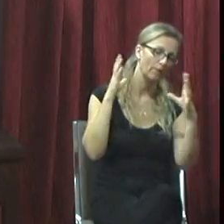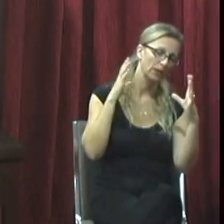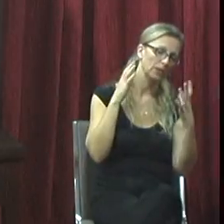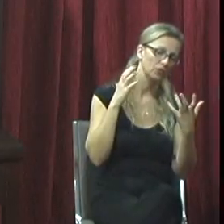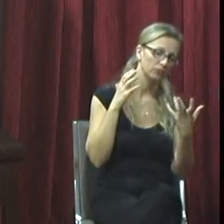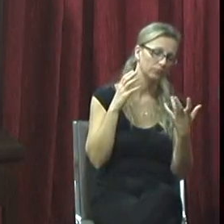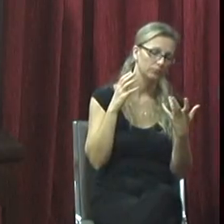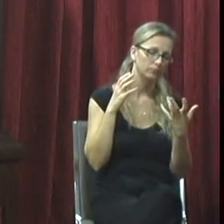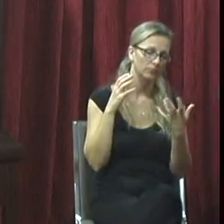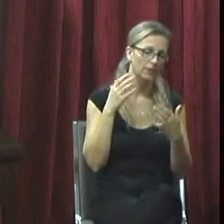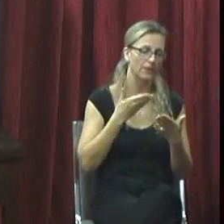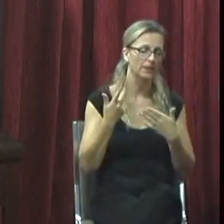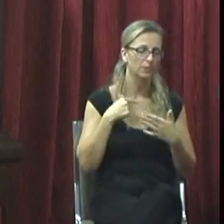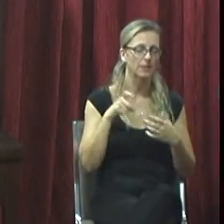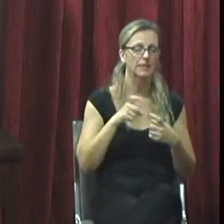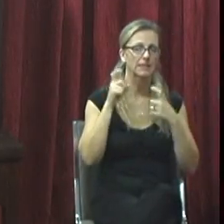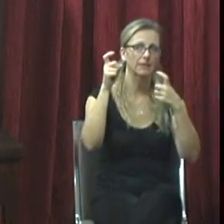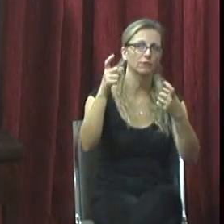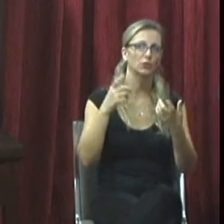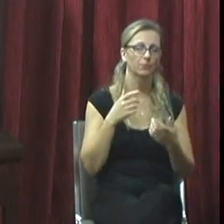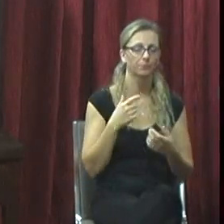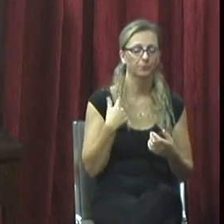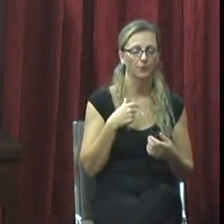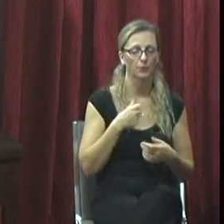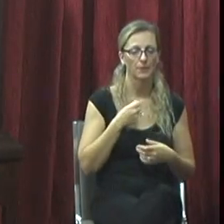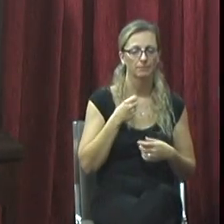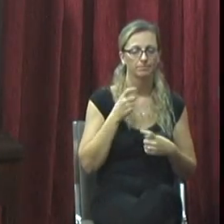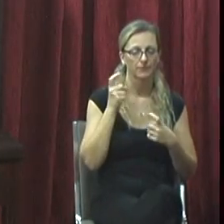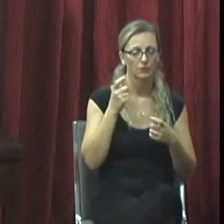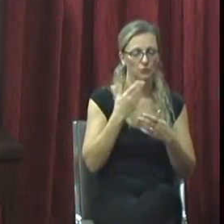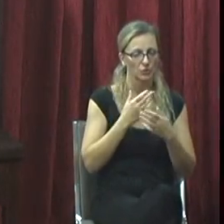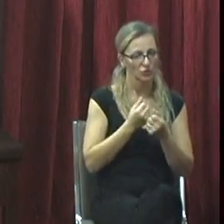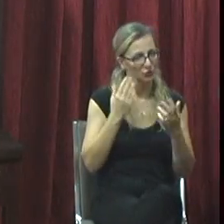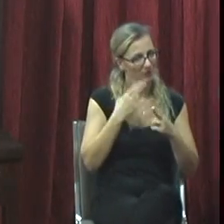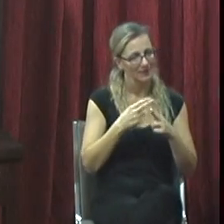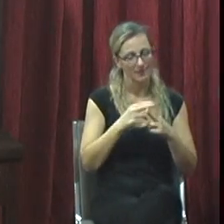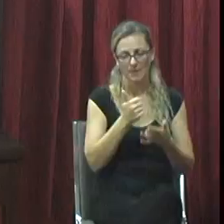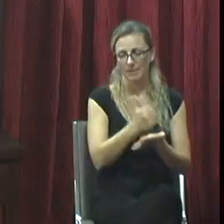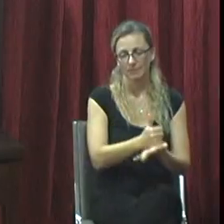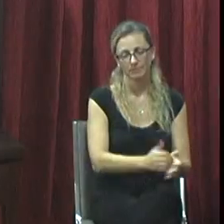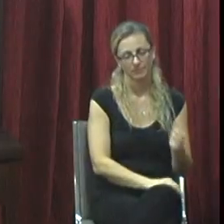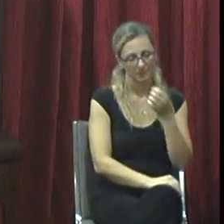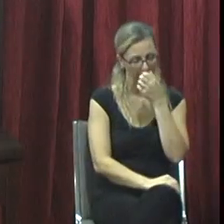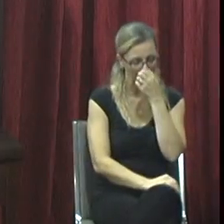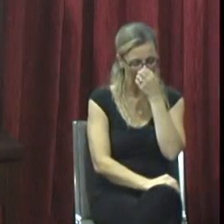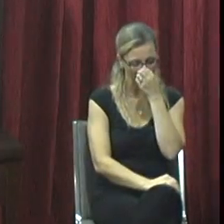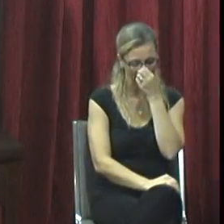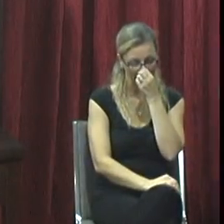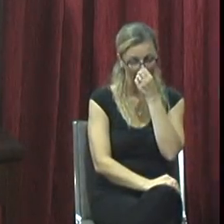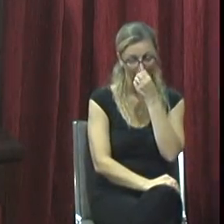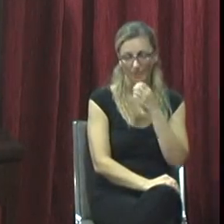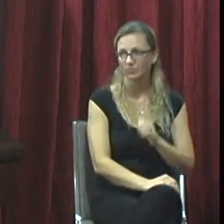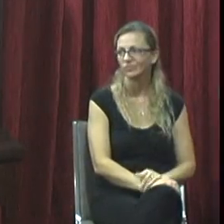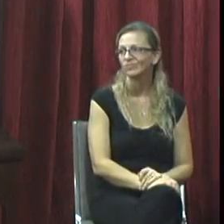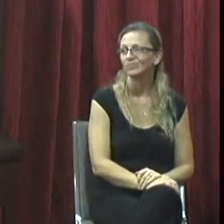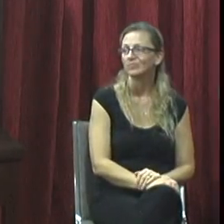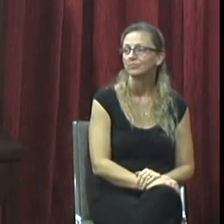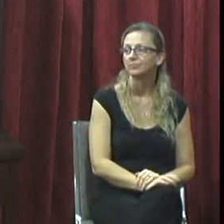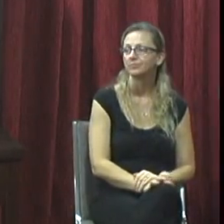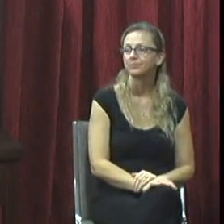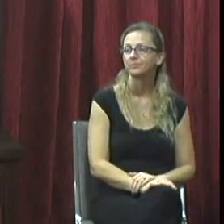you. And we just put it in your hands right now in Yeshua's name. Amen. And amen.